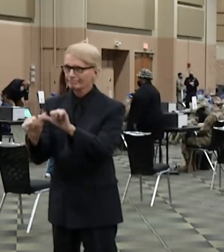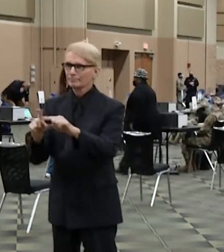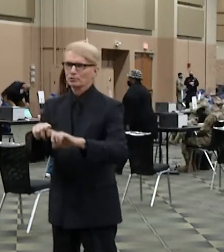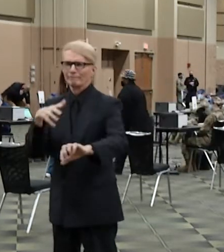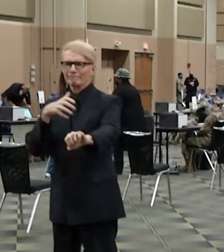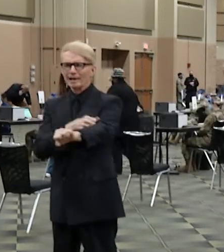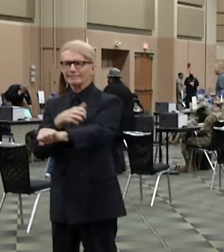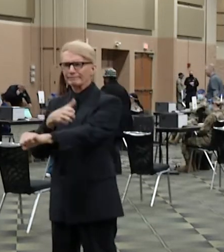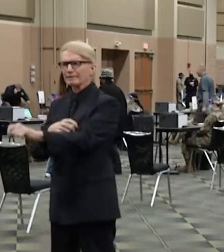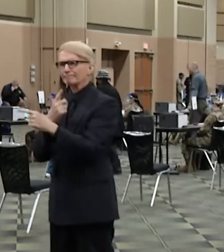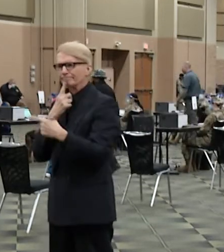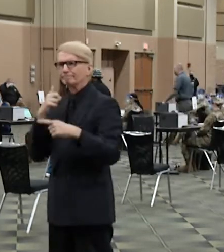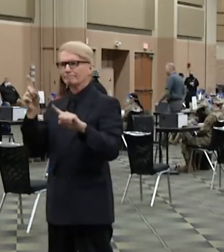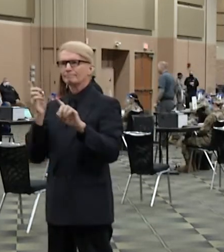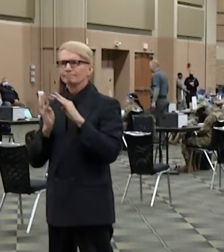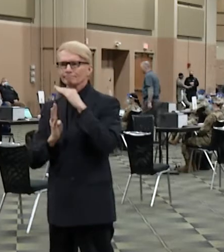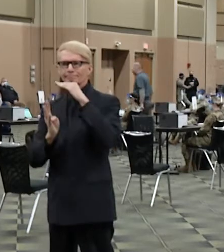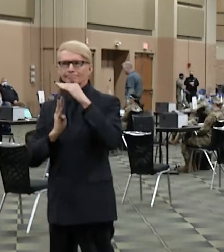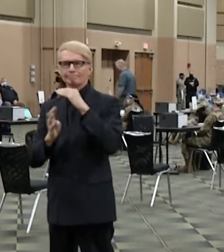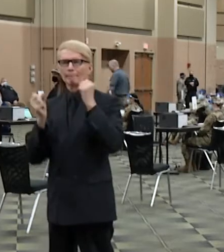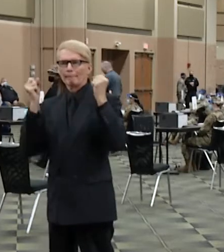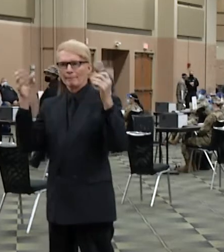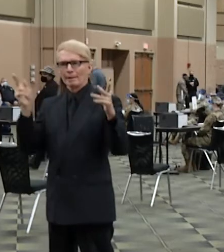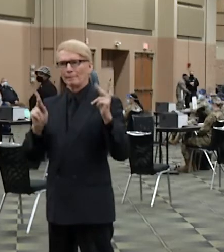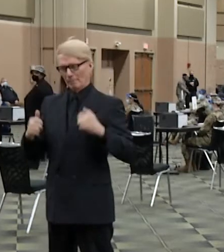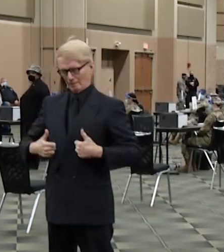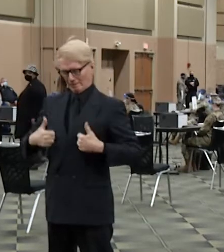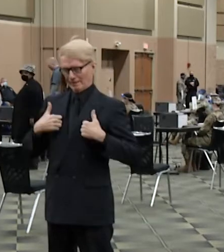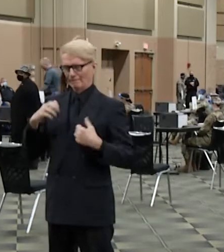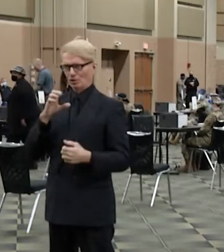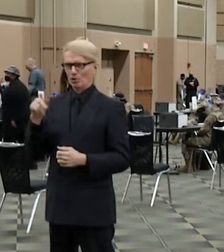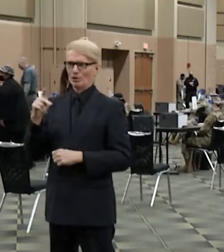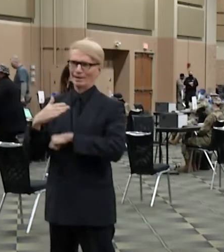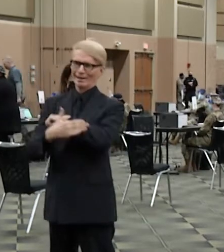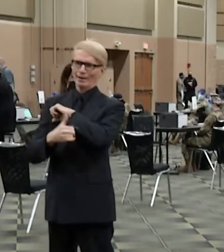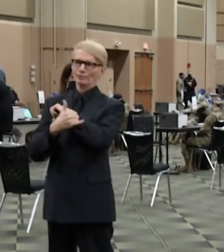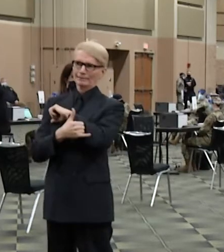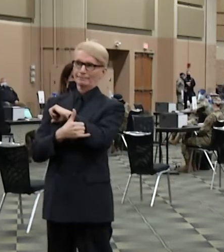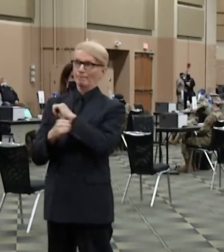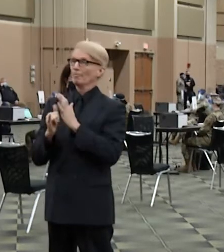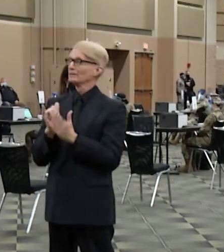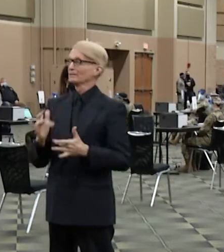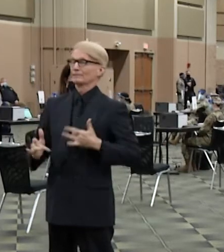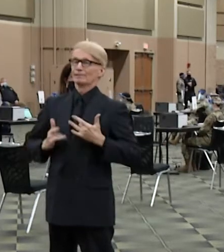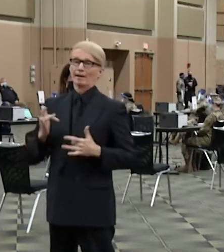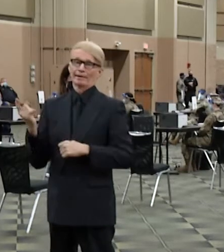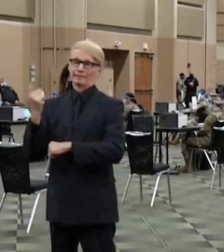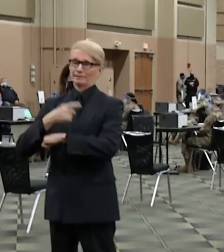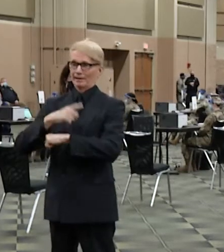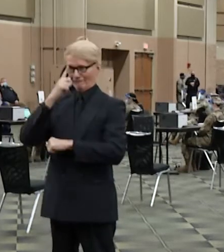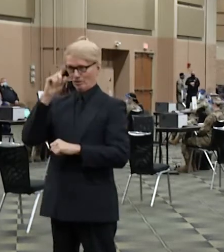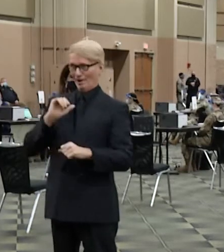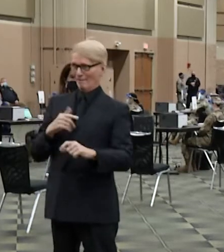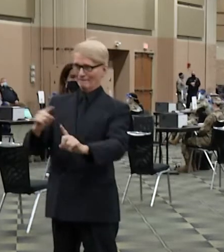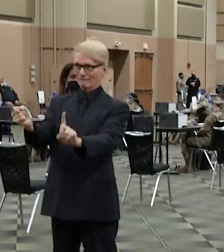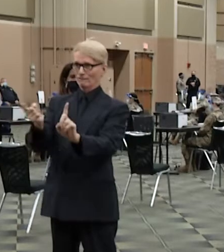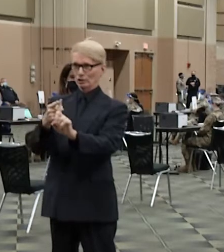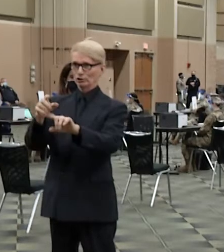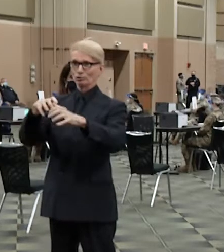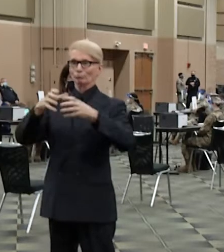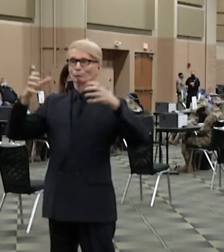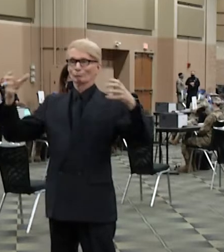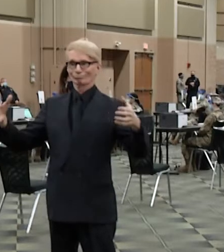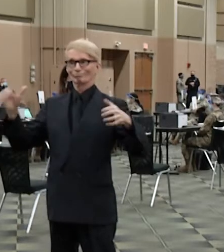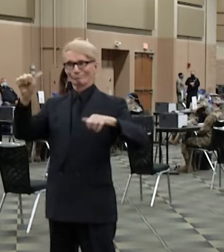as many Cook County residents as possible. This is an exciting day as we stand up the first of our multiple large sites across Cook County in